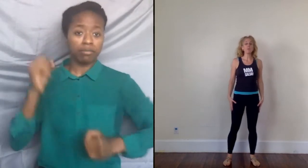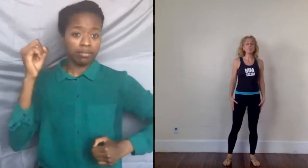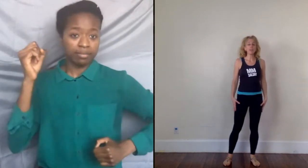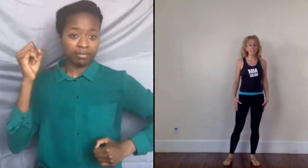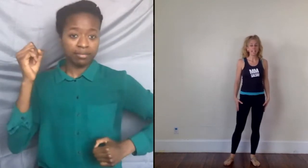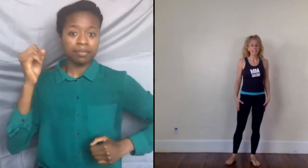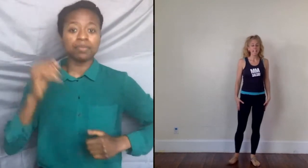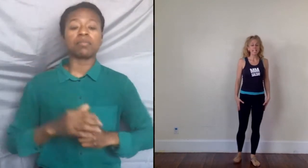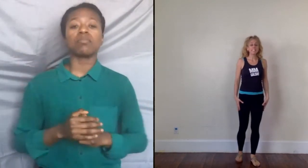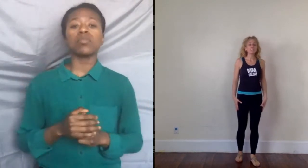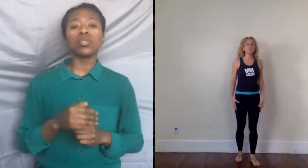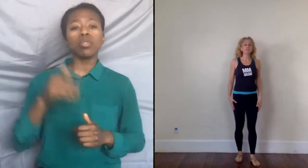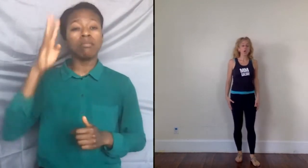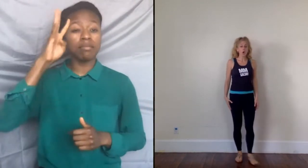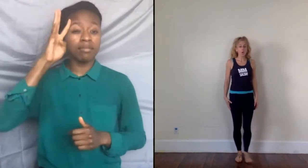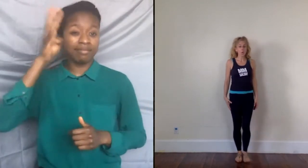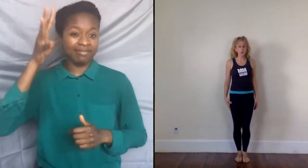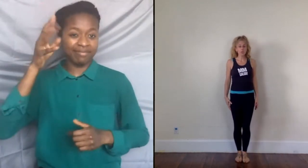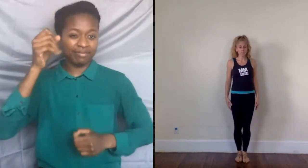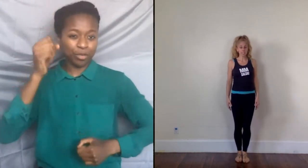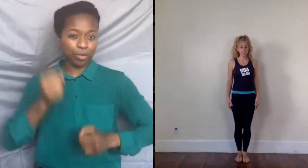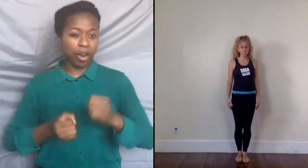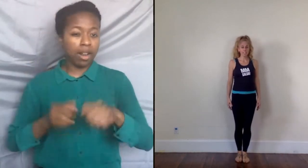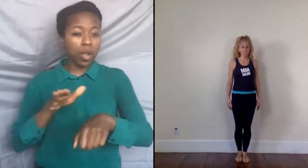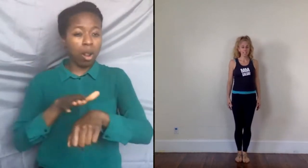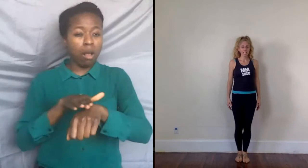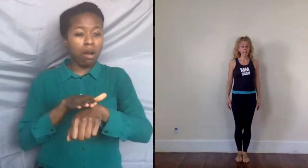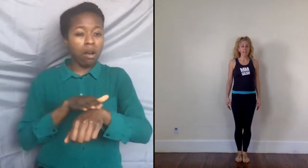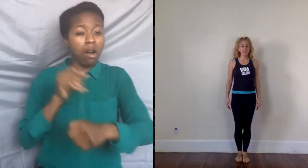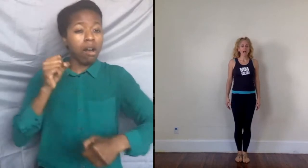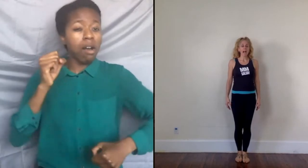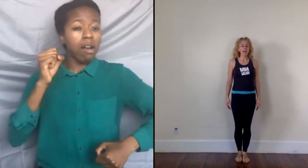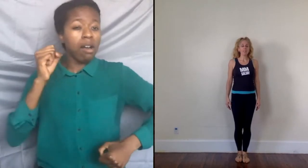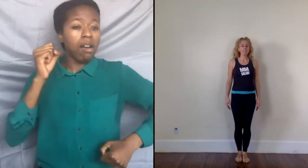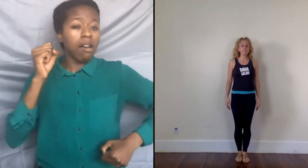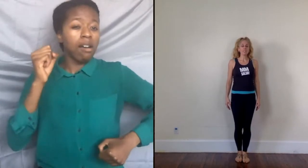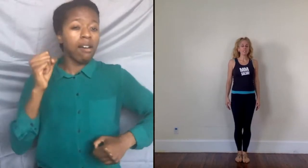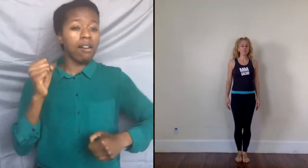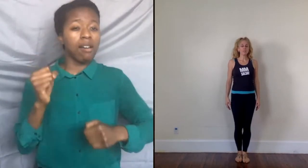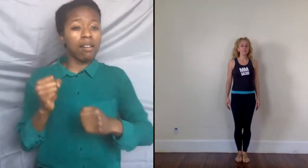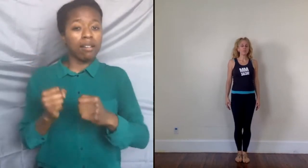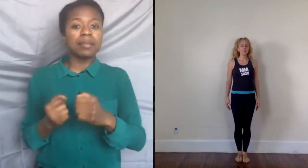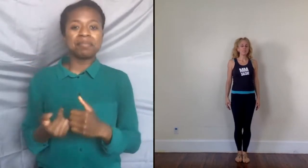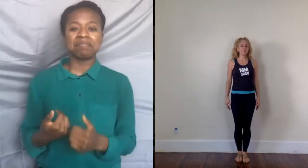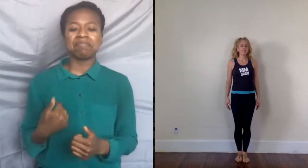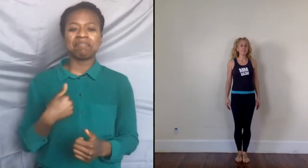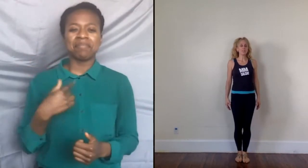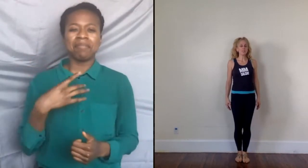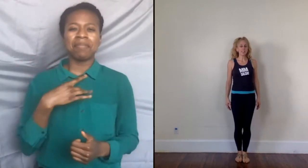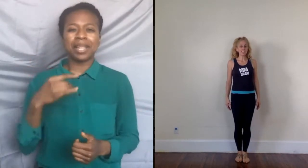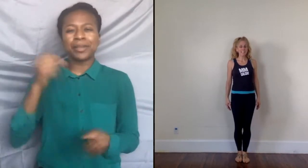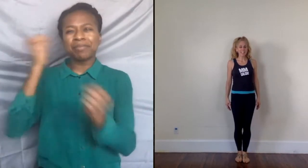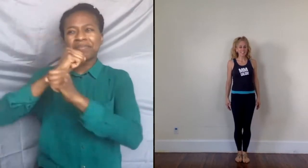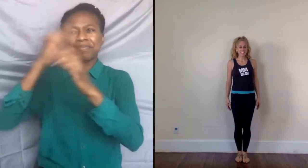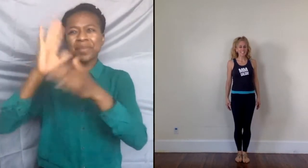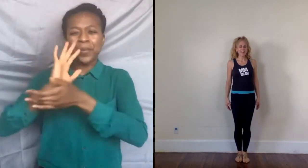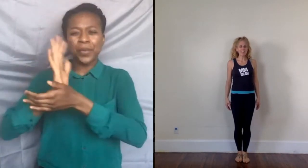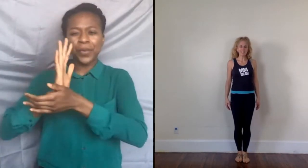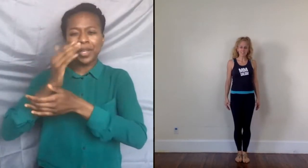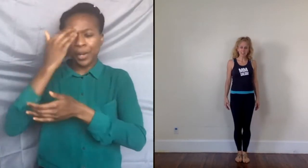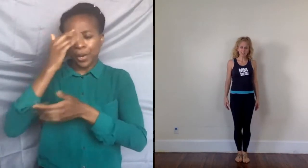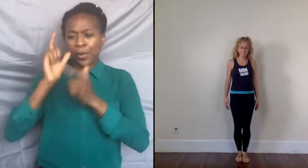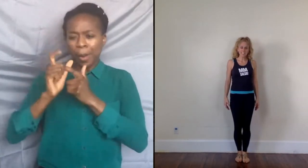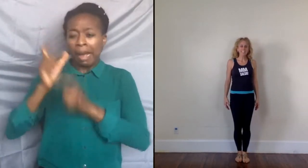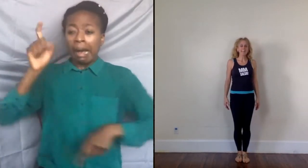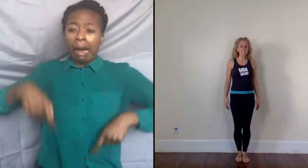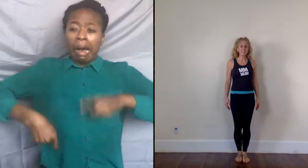we are running in slow motion. I always like to think about the movies when they slow the running down, like Chariots